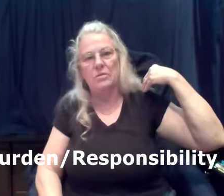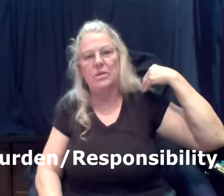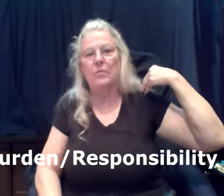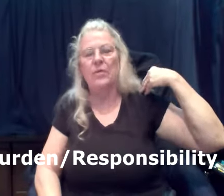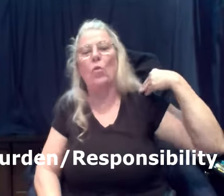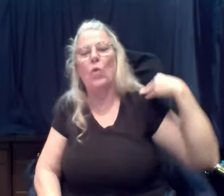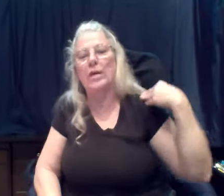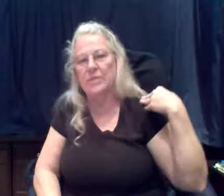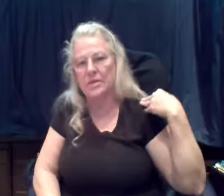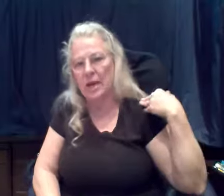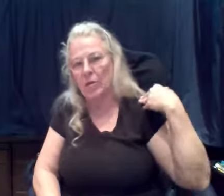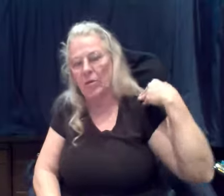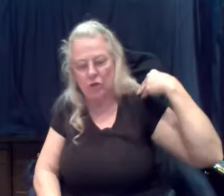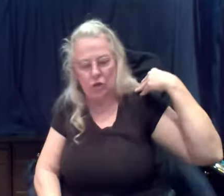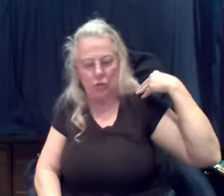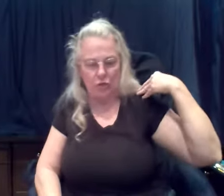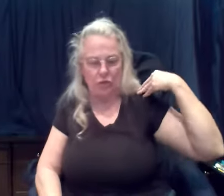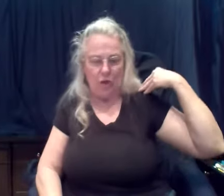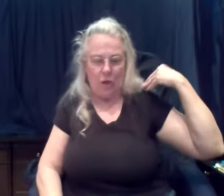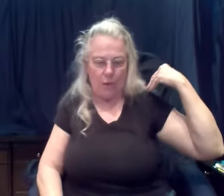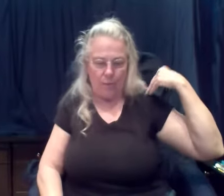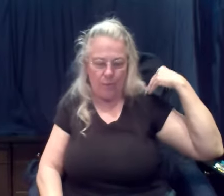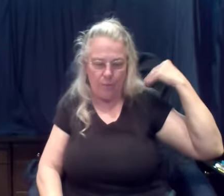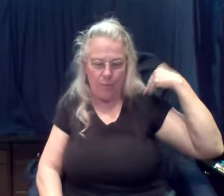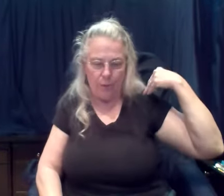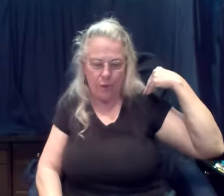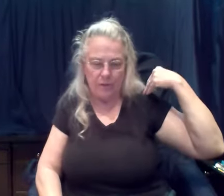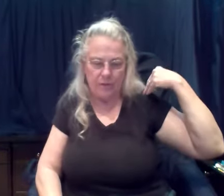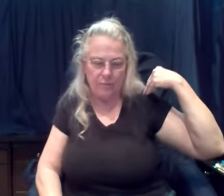something that weighs us down on the shoulders. Burdens.